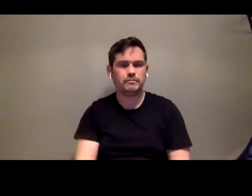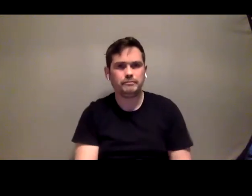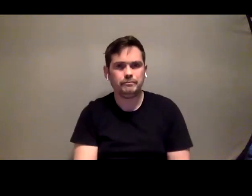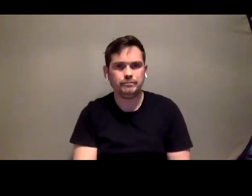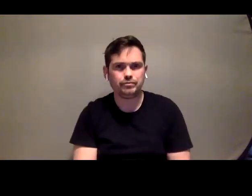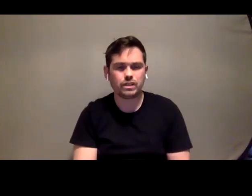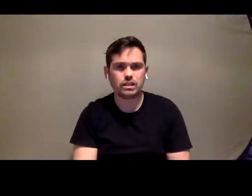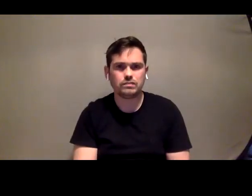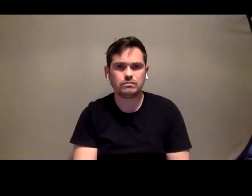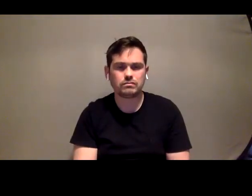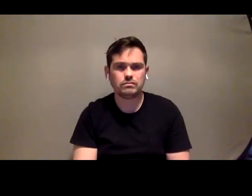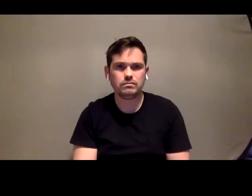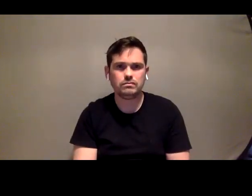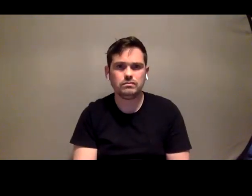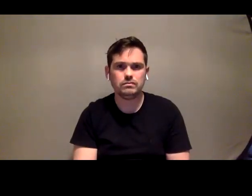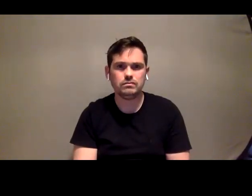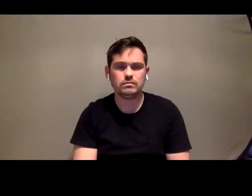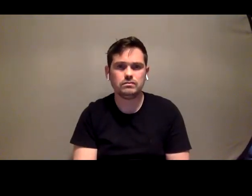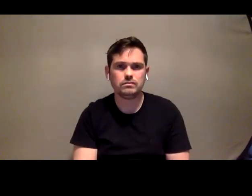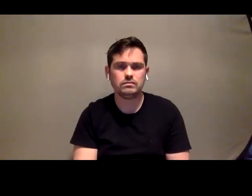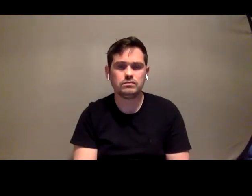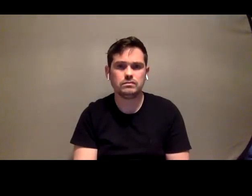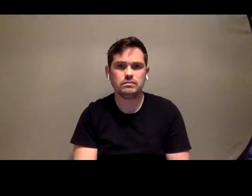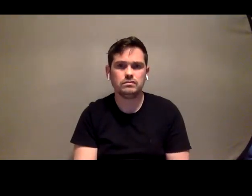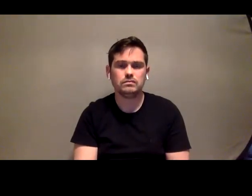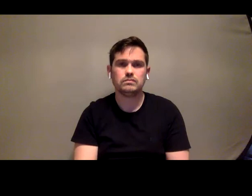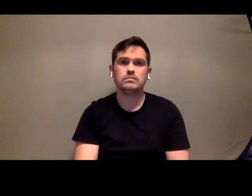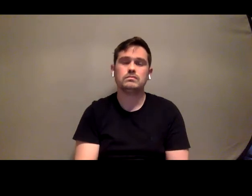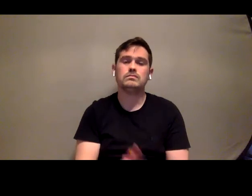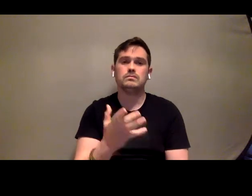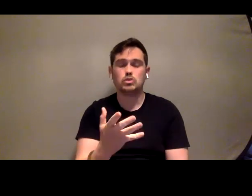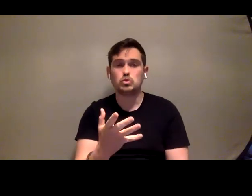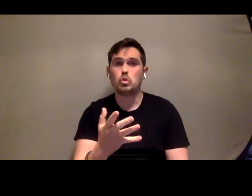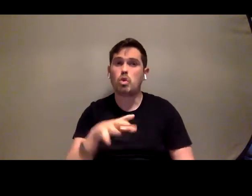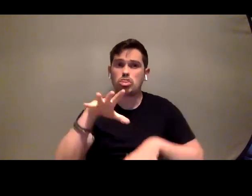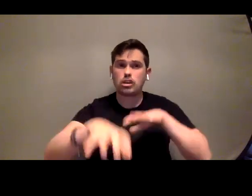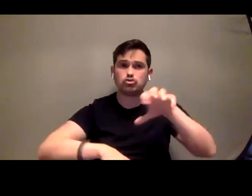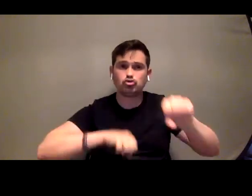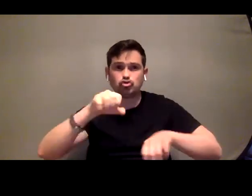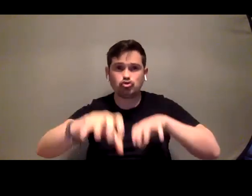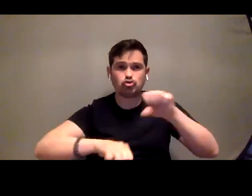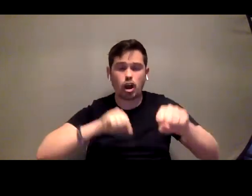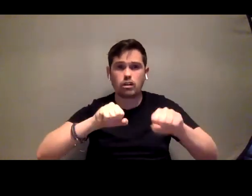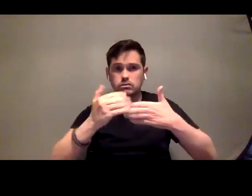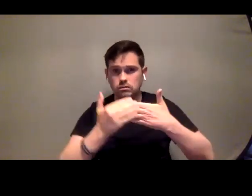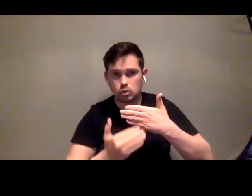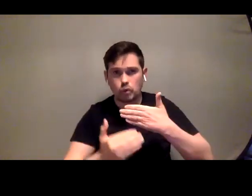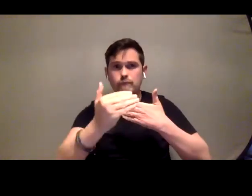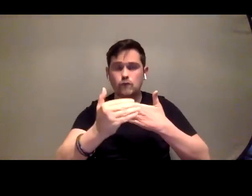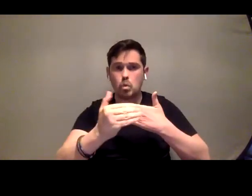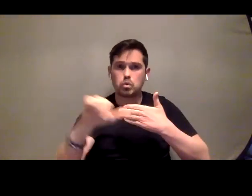this should really form an indication for us where the struggle should be in the coming years and where we should be